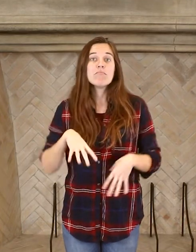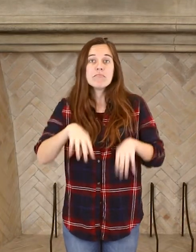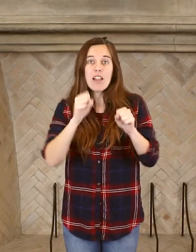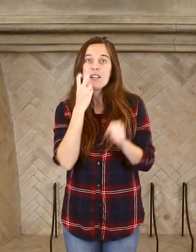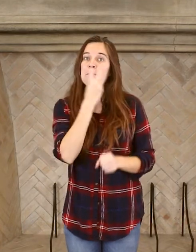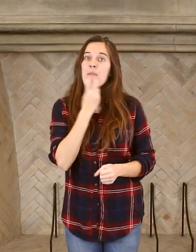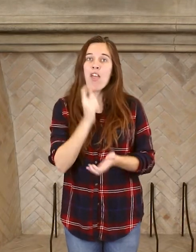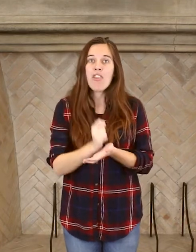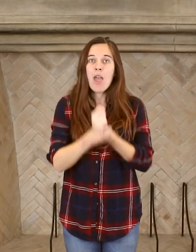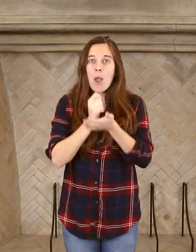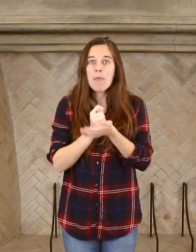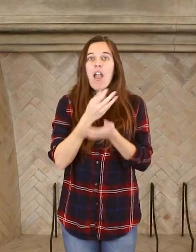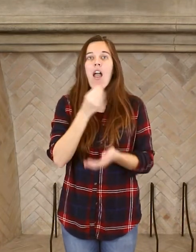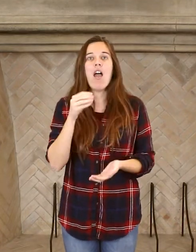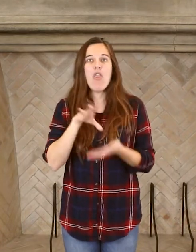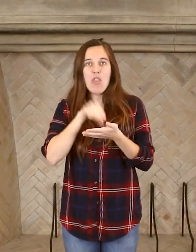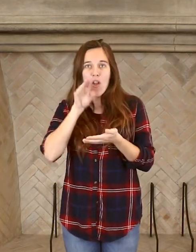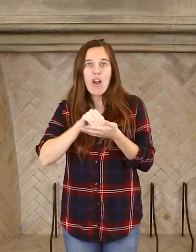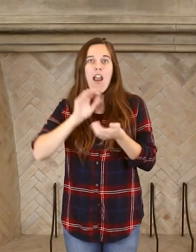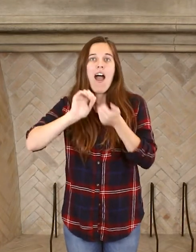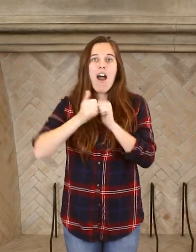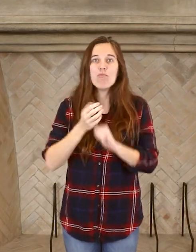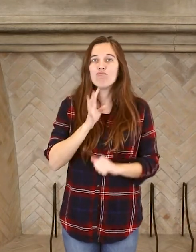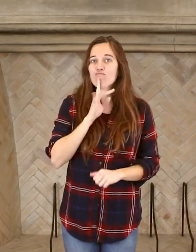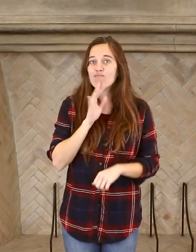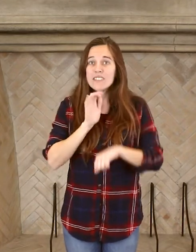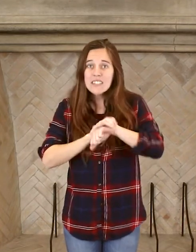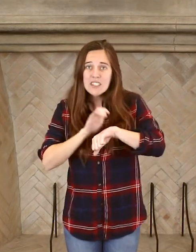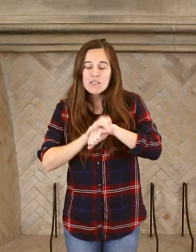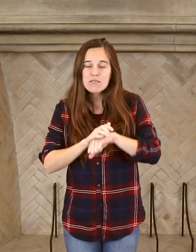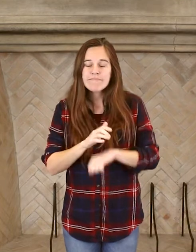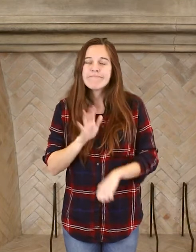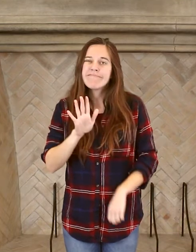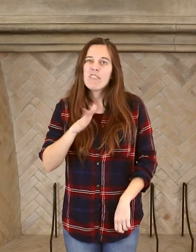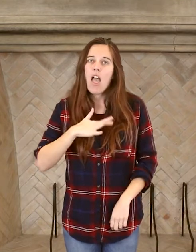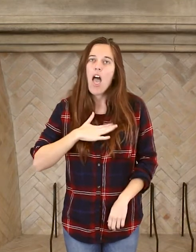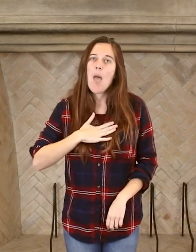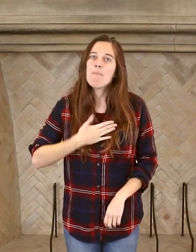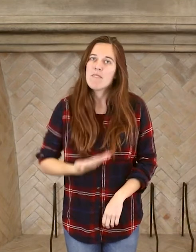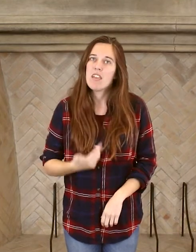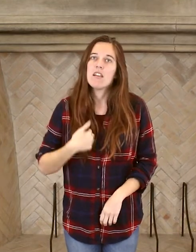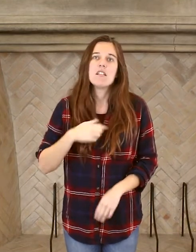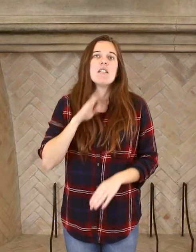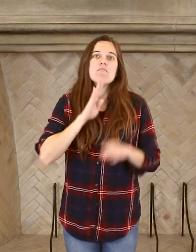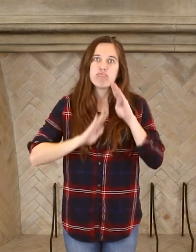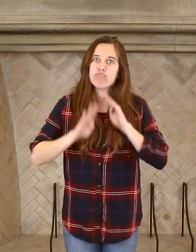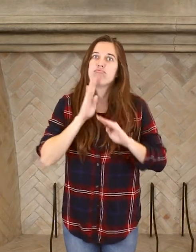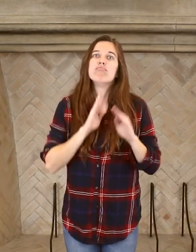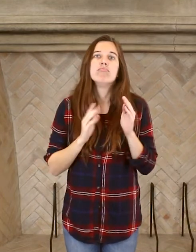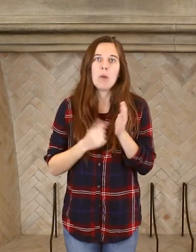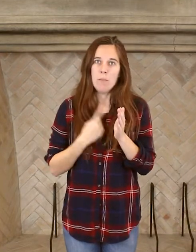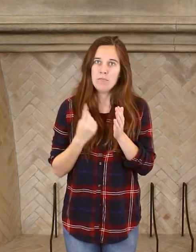Meantime, I took speech therapy classes to learn how to speak English. I do have to admit it was frustrating at